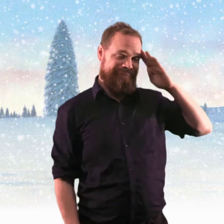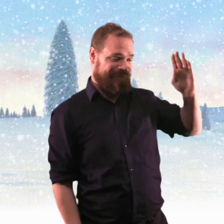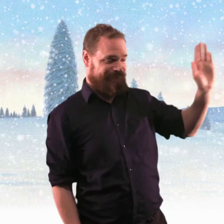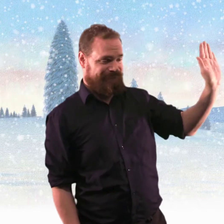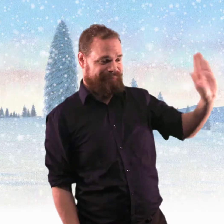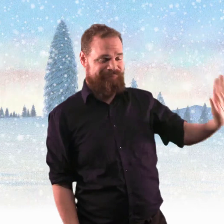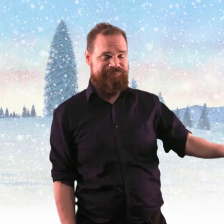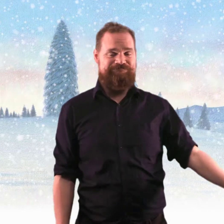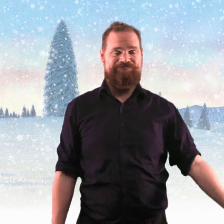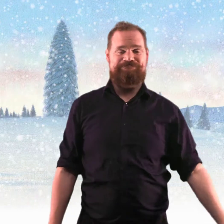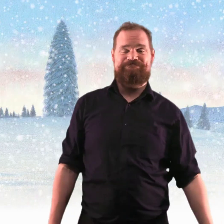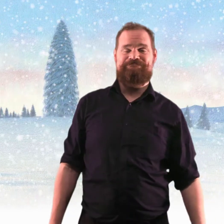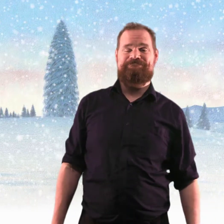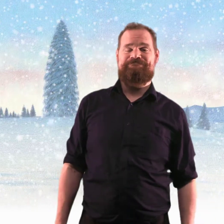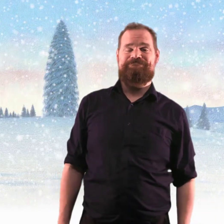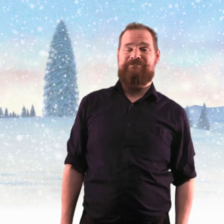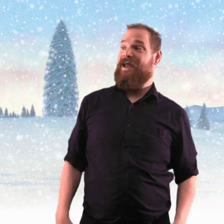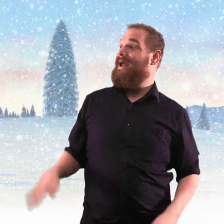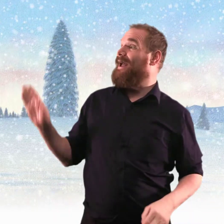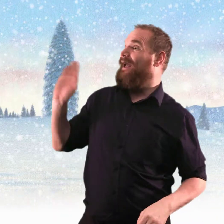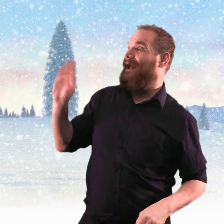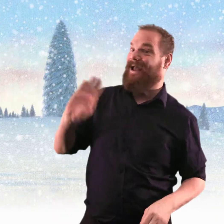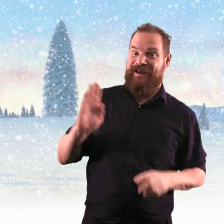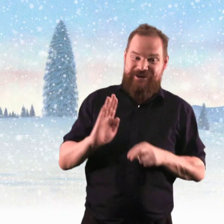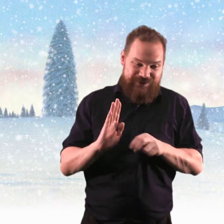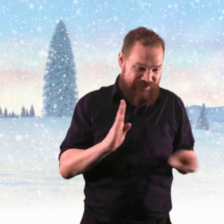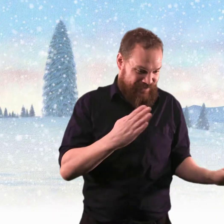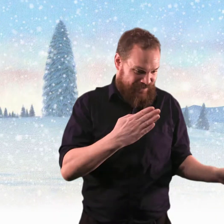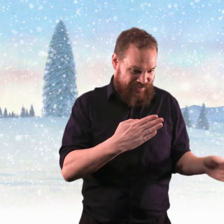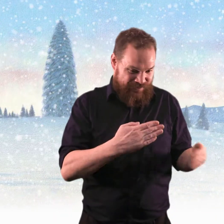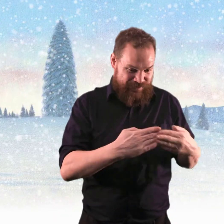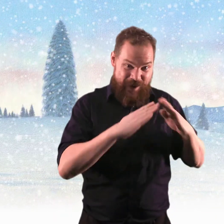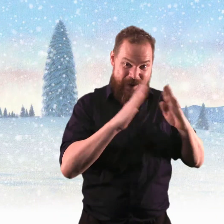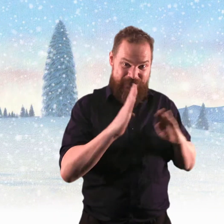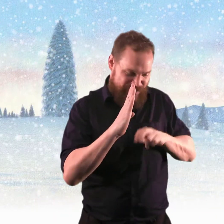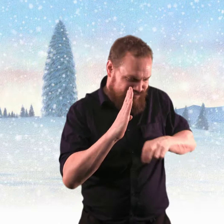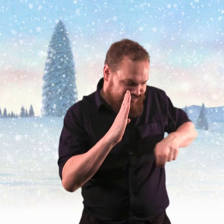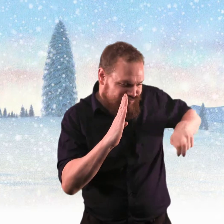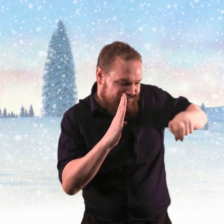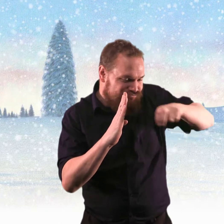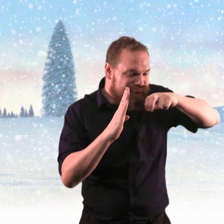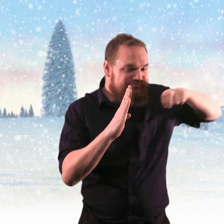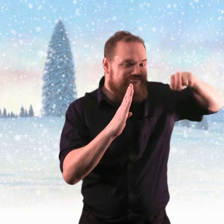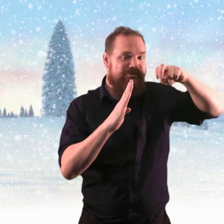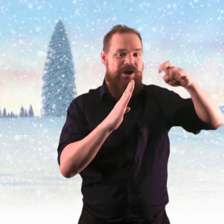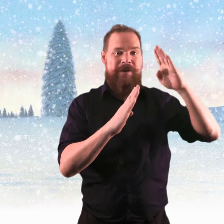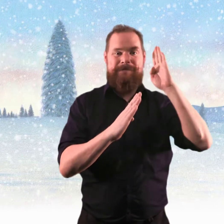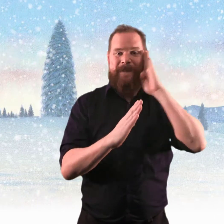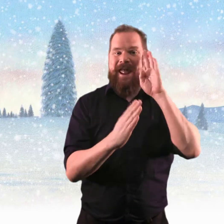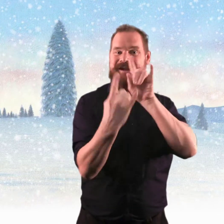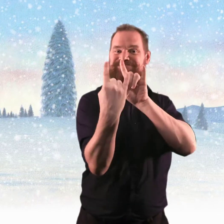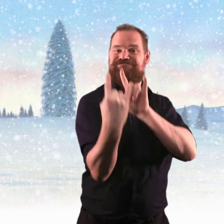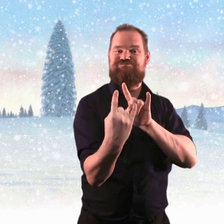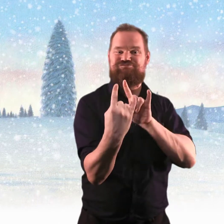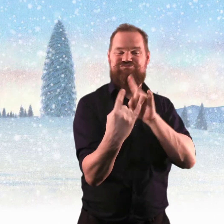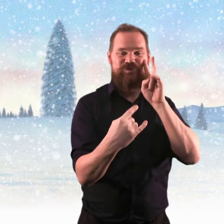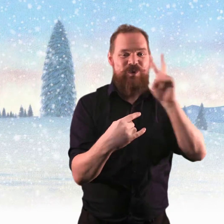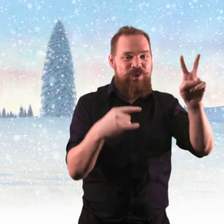Billy and the Snowdog padded back inside. Billy looked back at the snowman, seeing him still as a statue in the